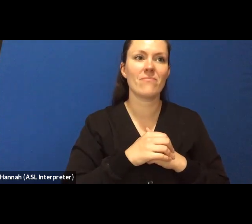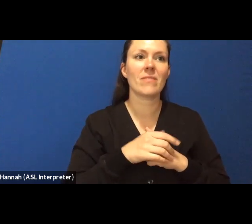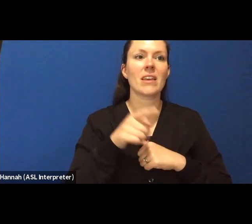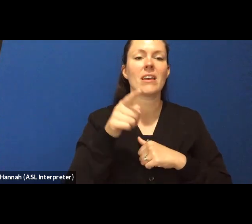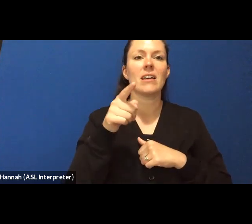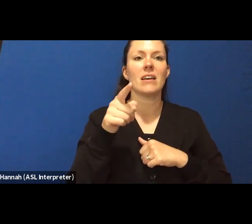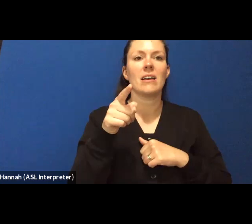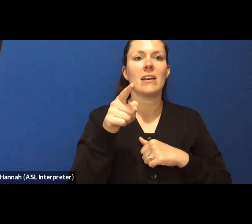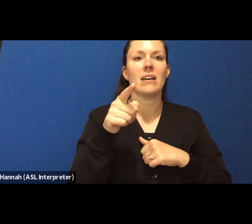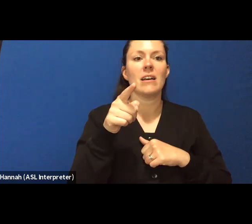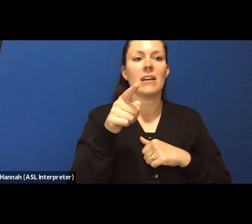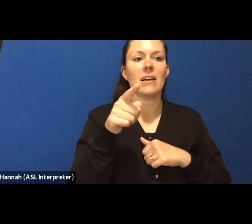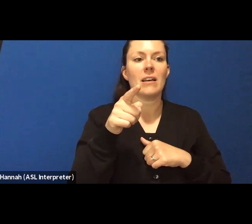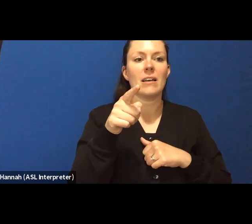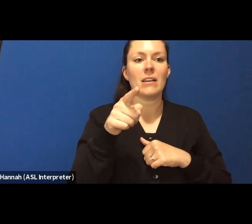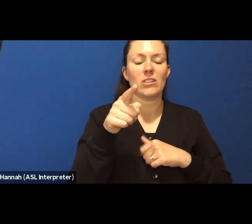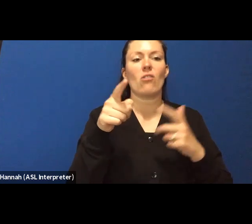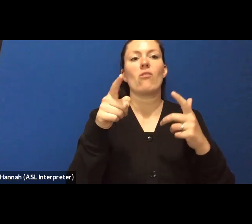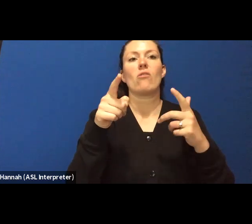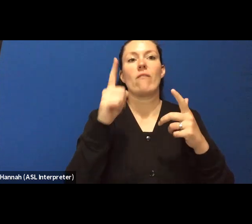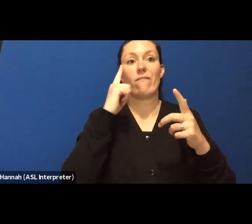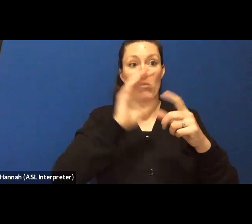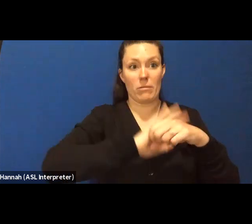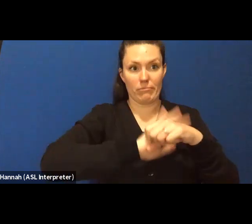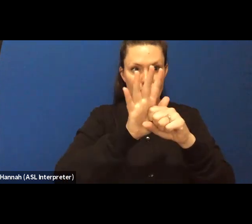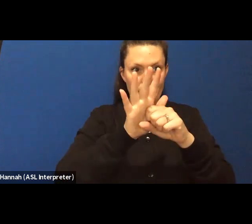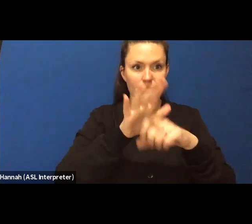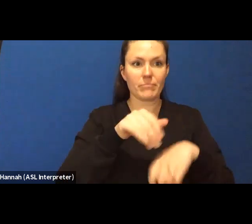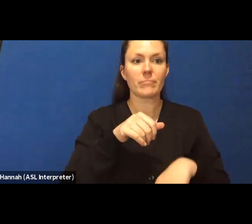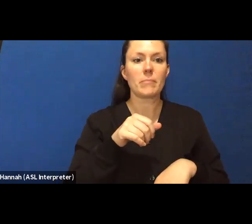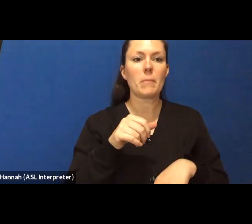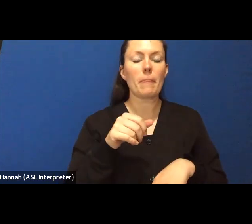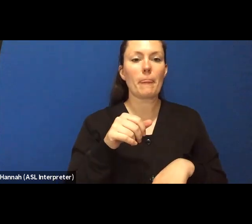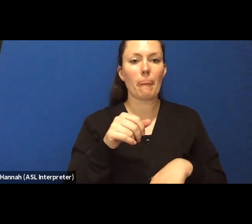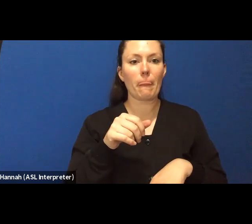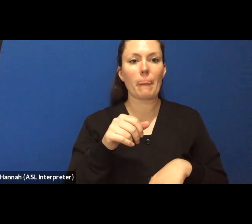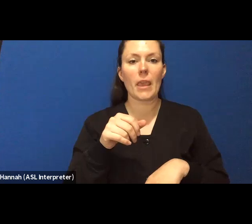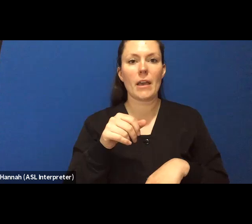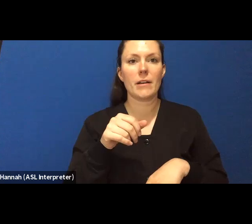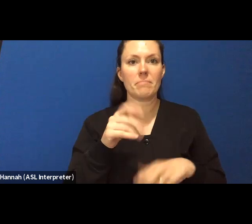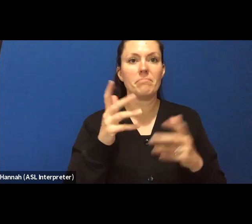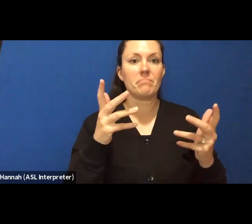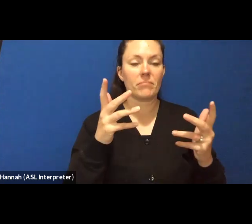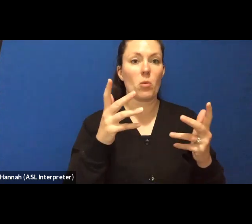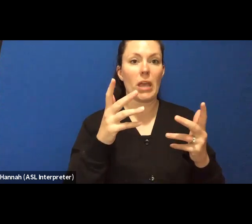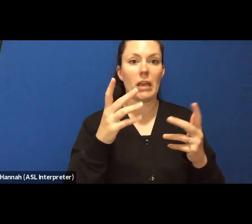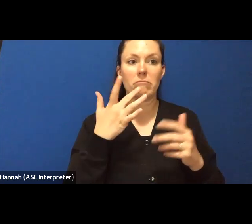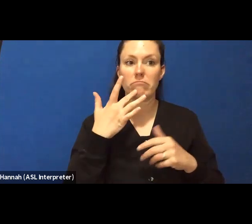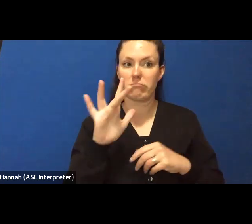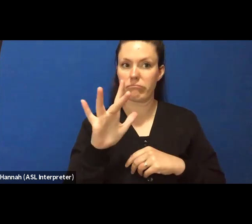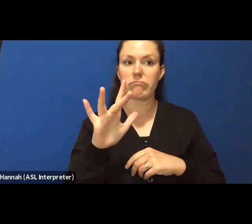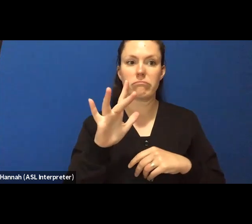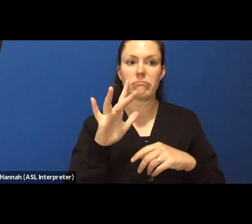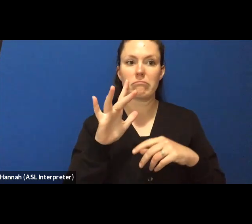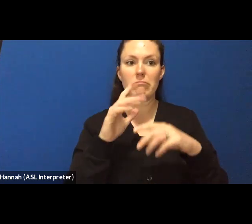regarding, the pandemic, we were able to secure a